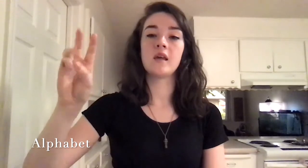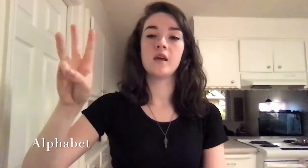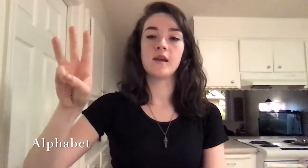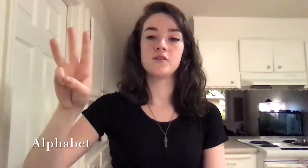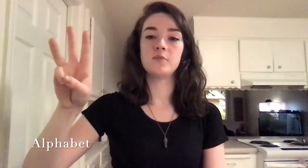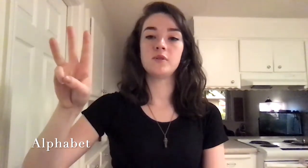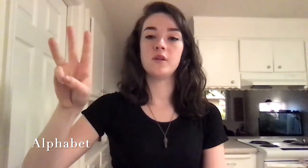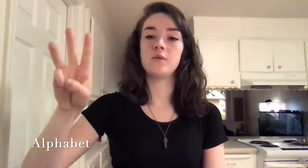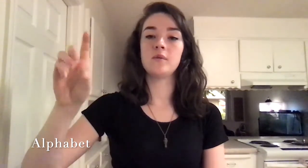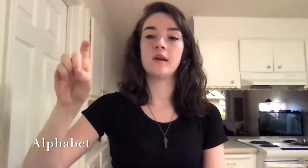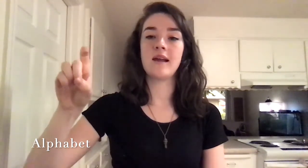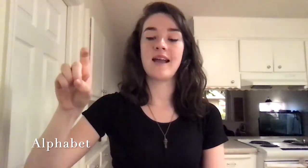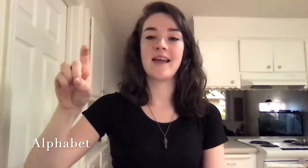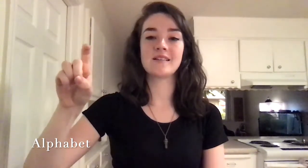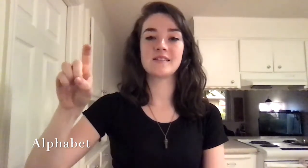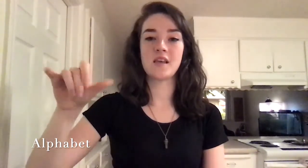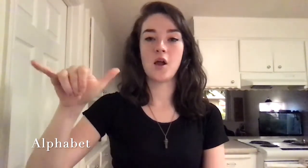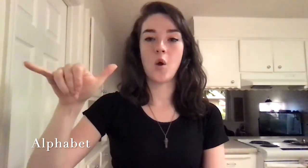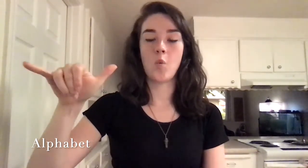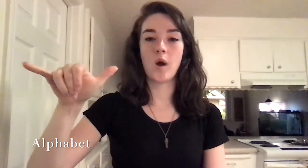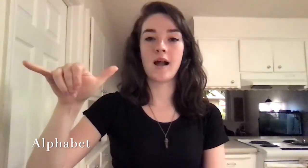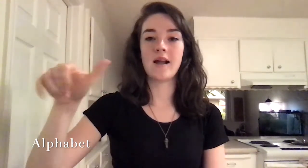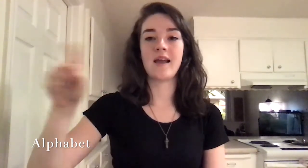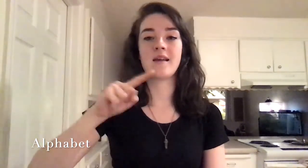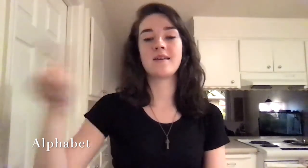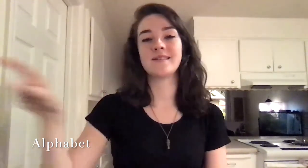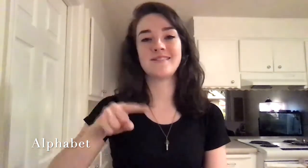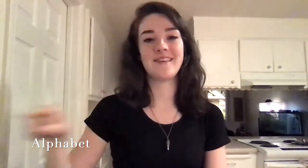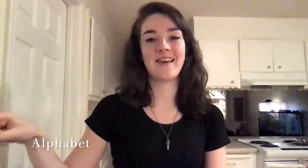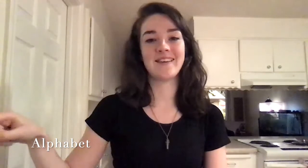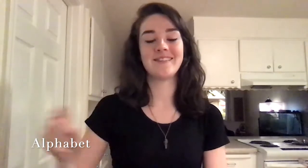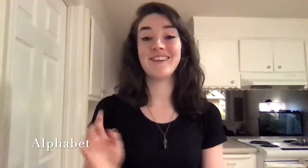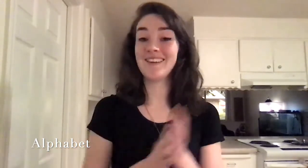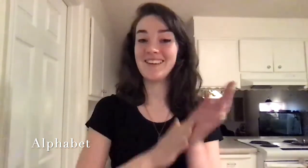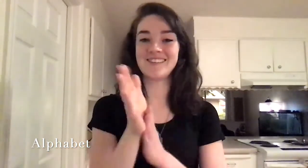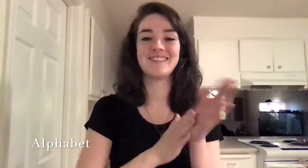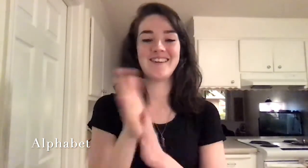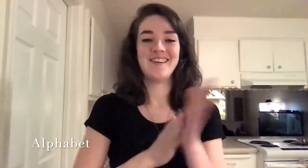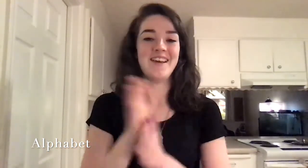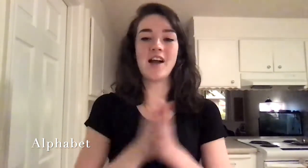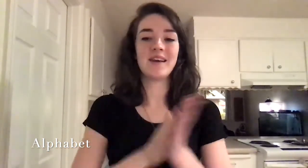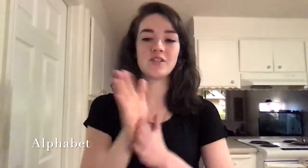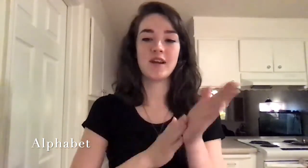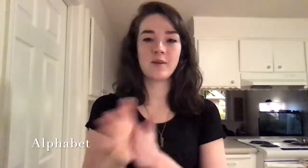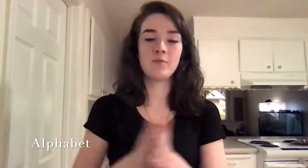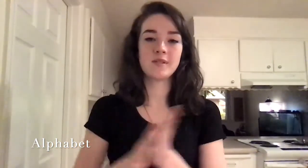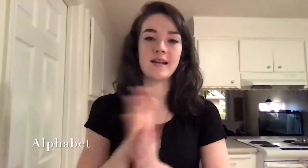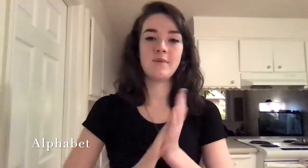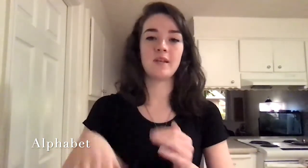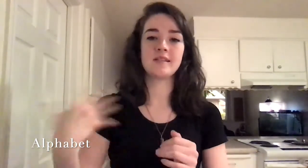V, W, X, Y, and Z. Nice. All right, let's try that one more time, but let's